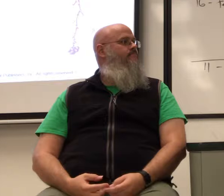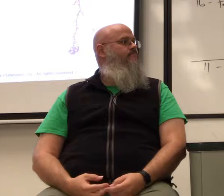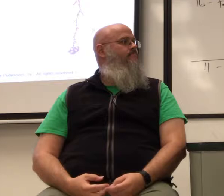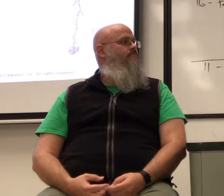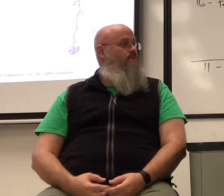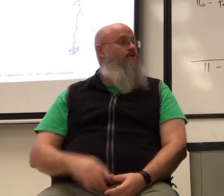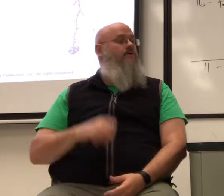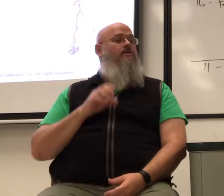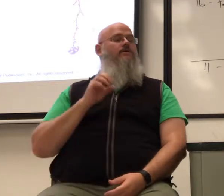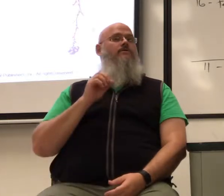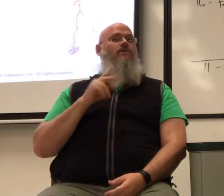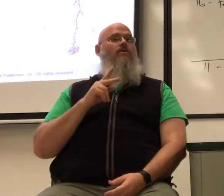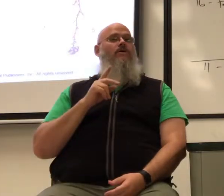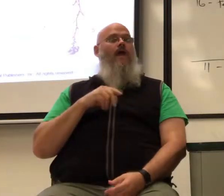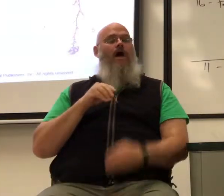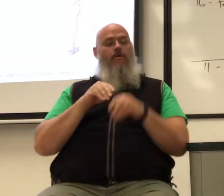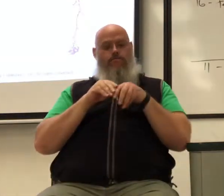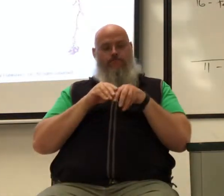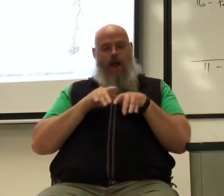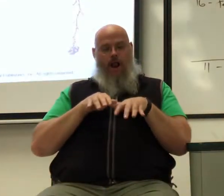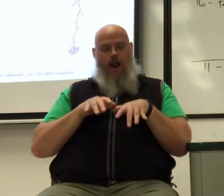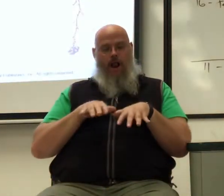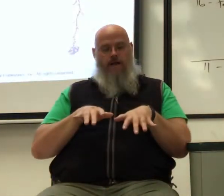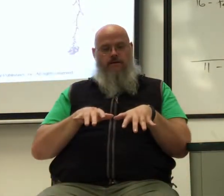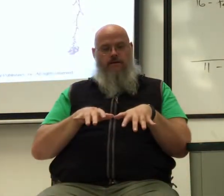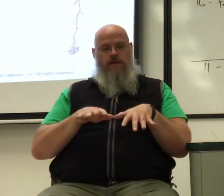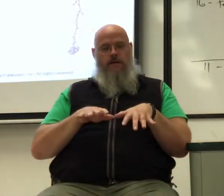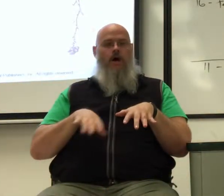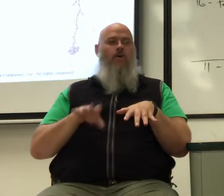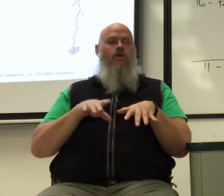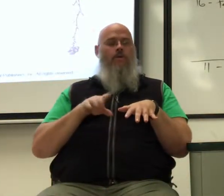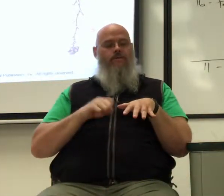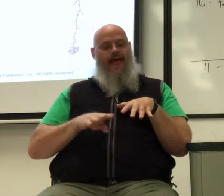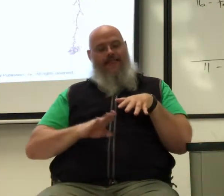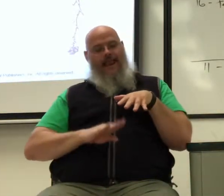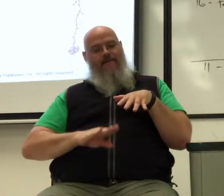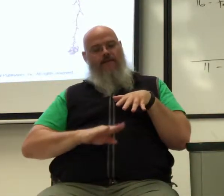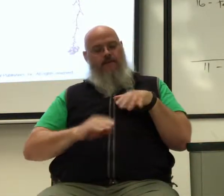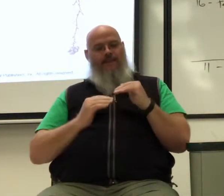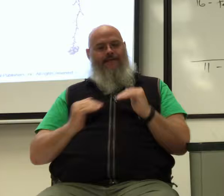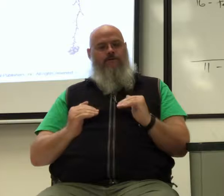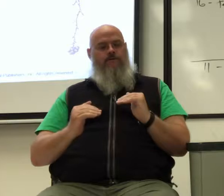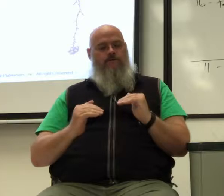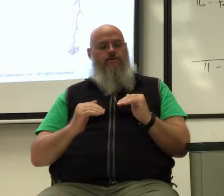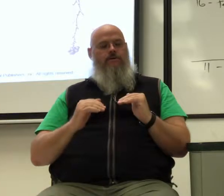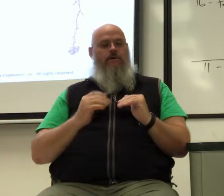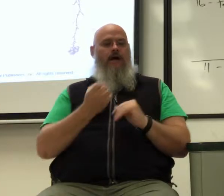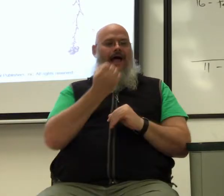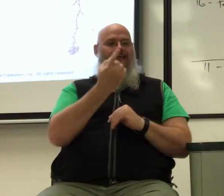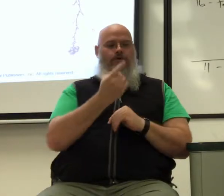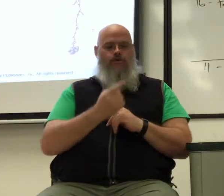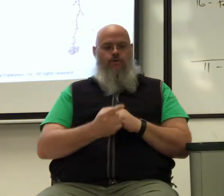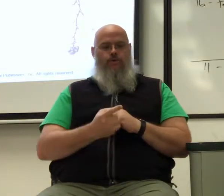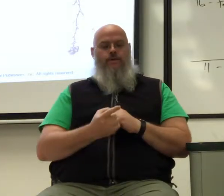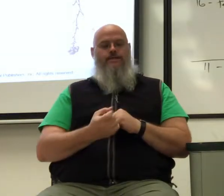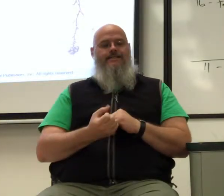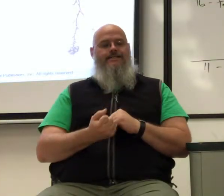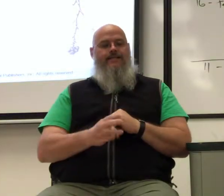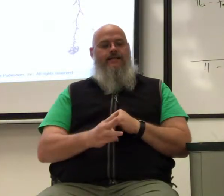So we're getting to around like something like when you're at the bronchial level, you're at 11 to 16, you're getting